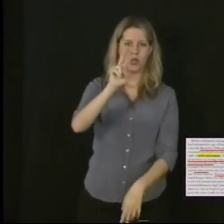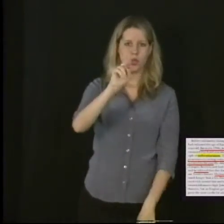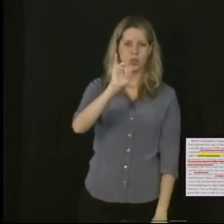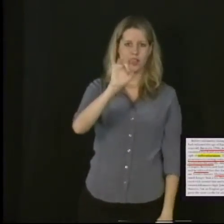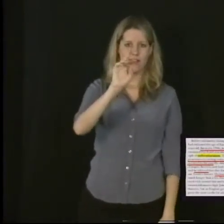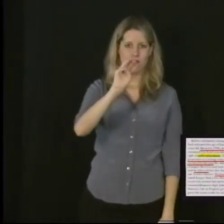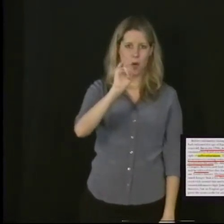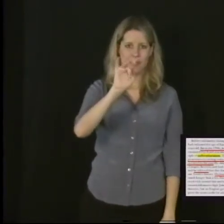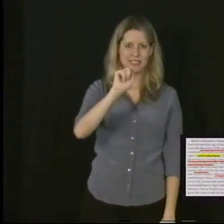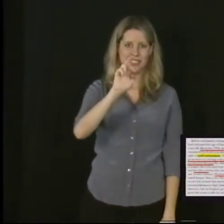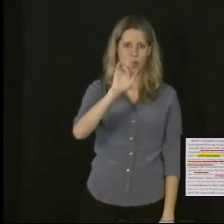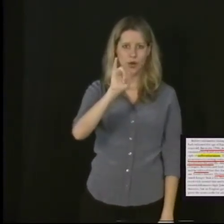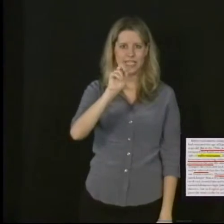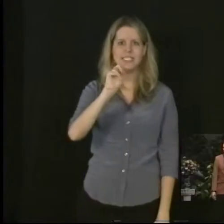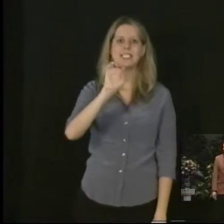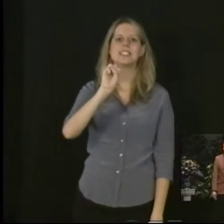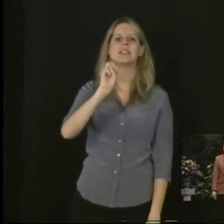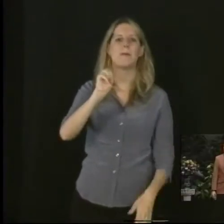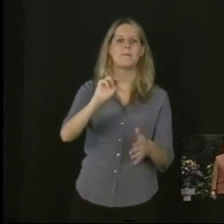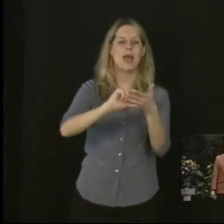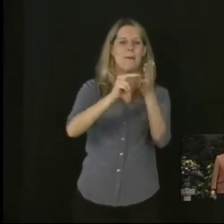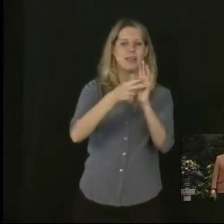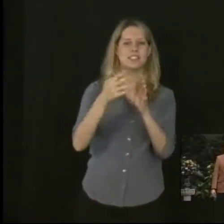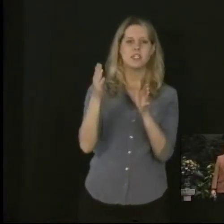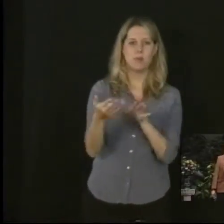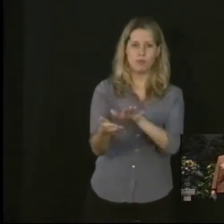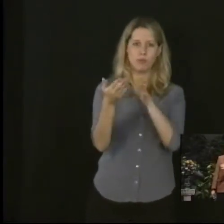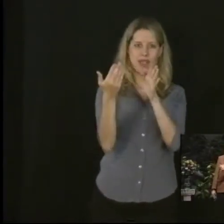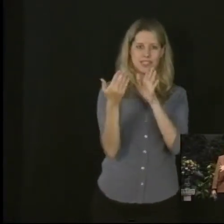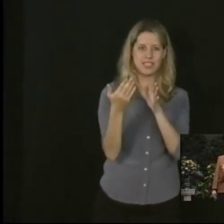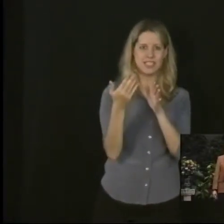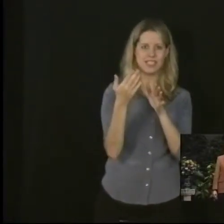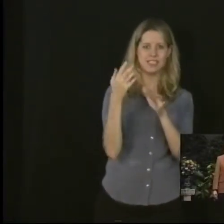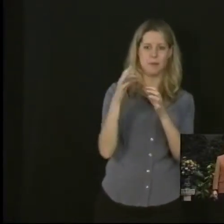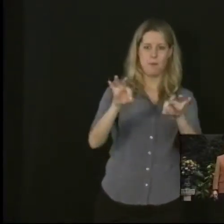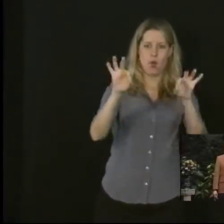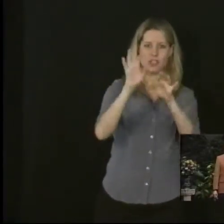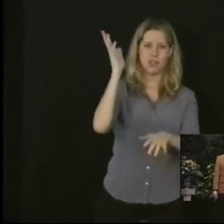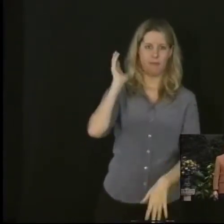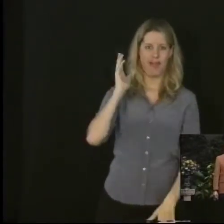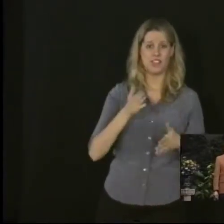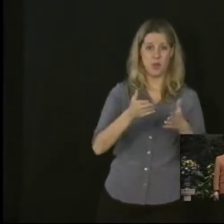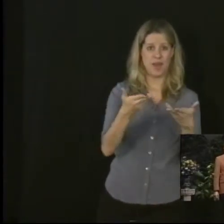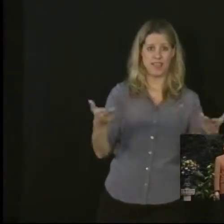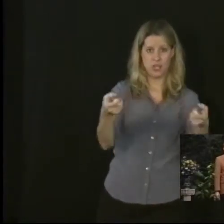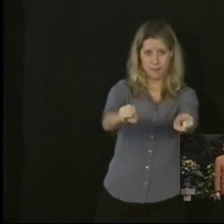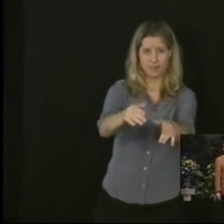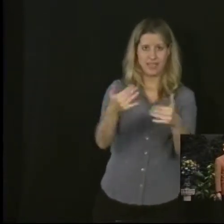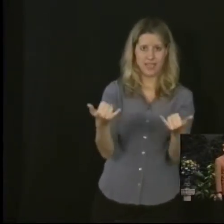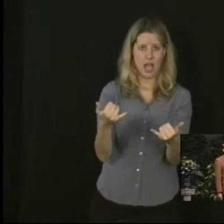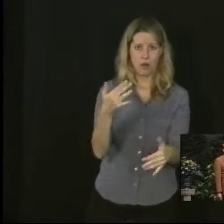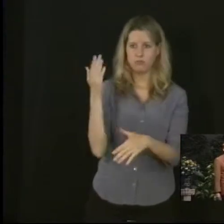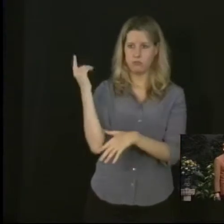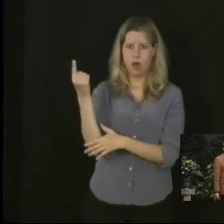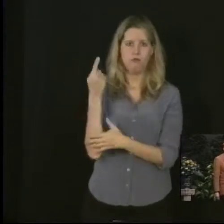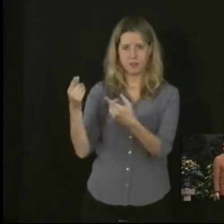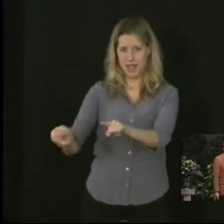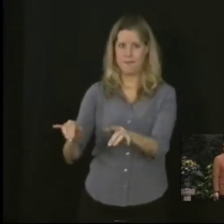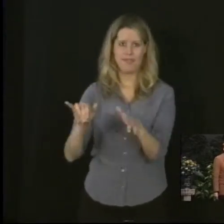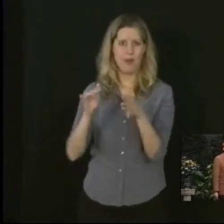key to the past. In other words, the way things are happening now is the way they've always been happening. Just like Peter prophesied these guys would